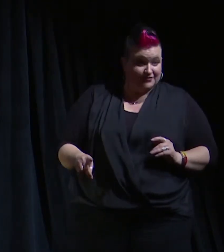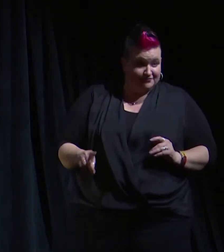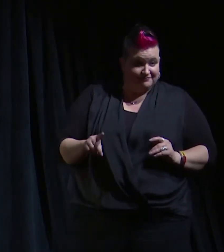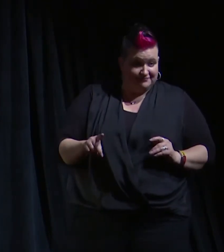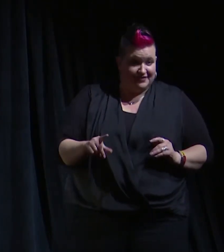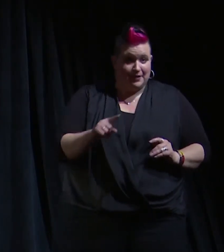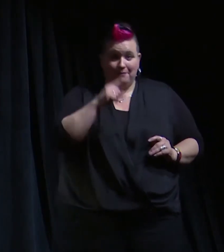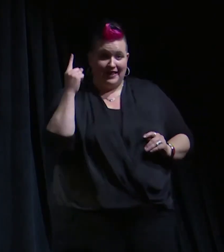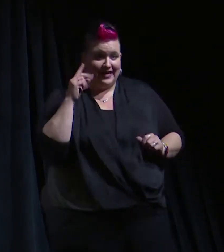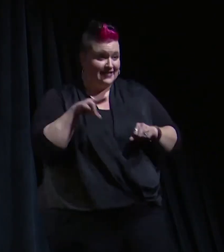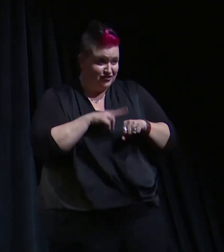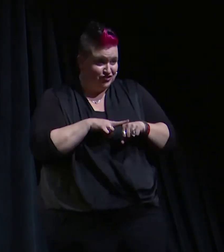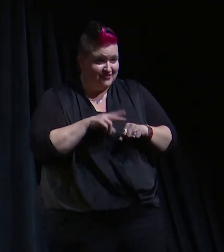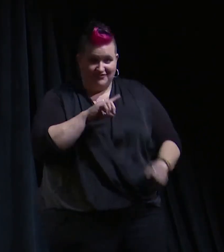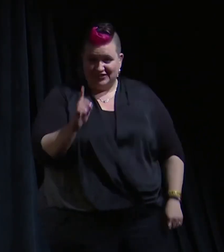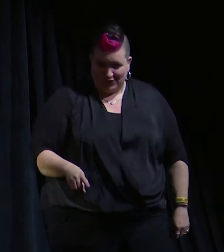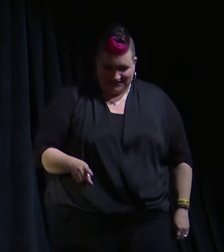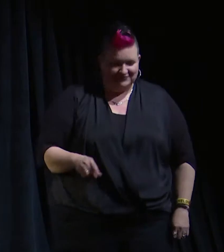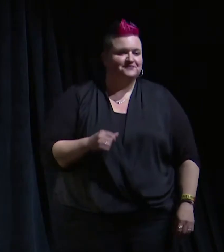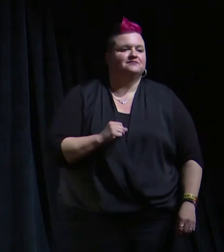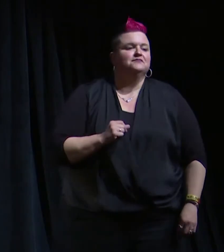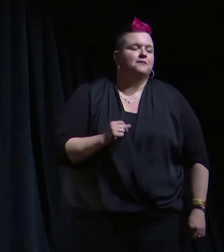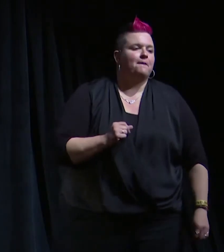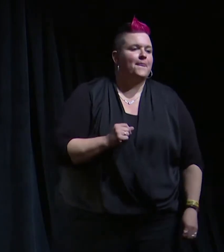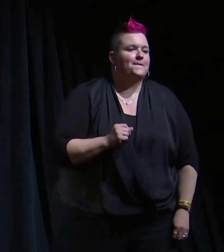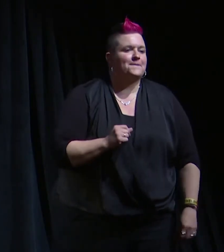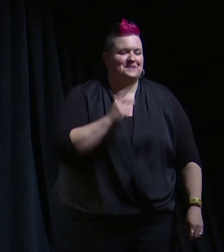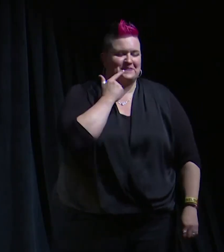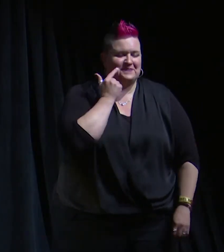the Black nation of Detroit,